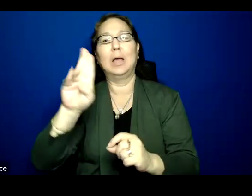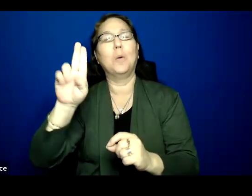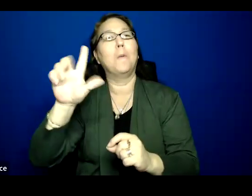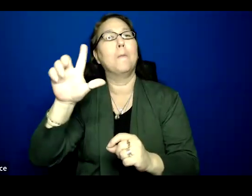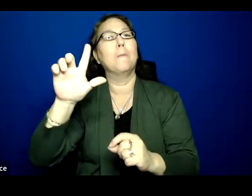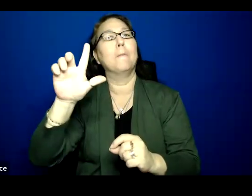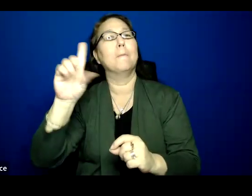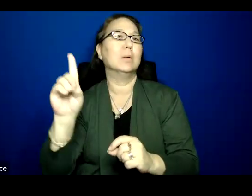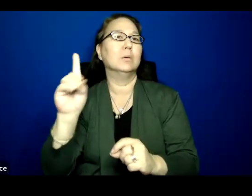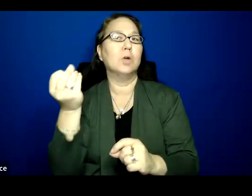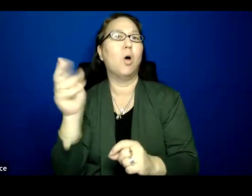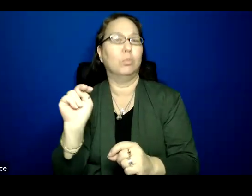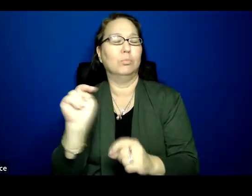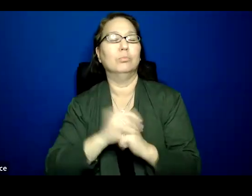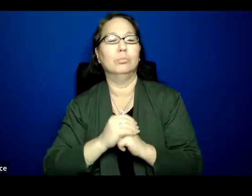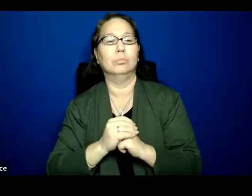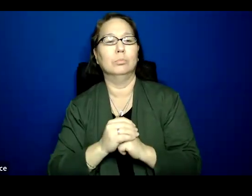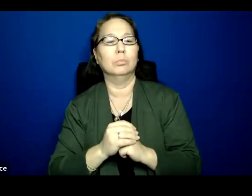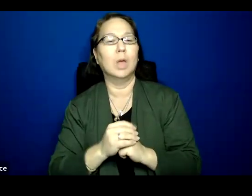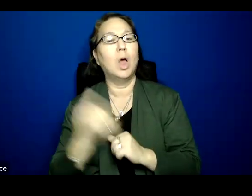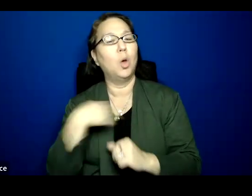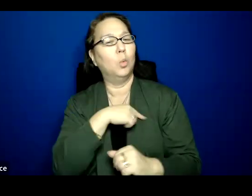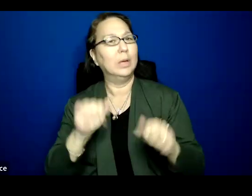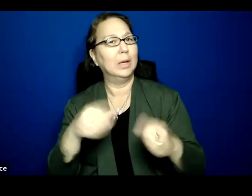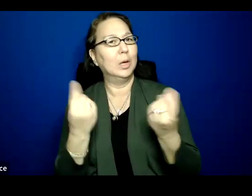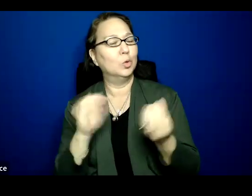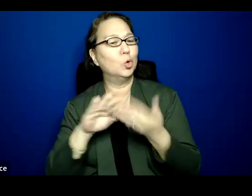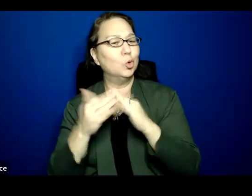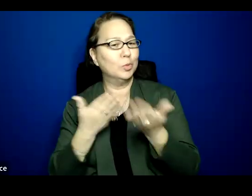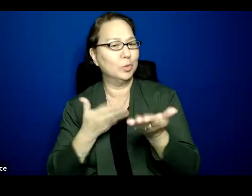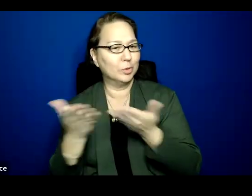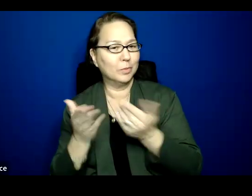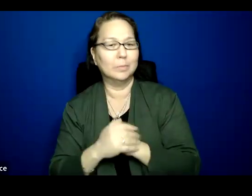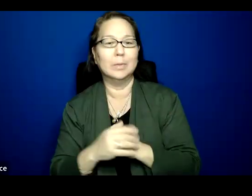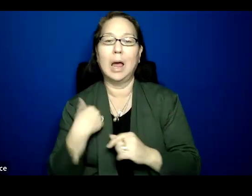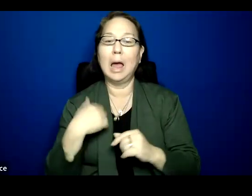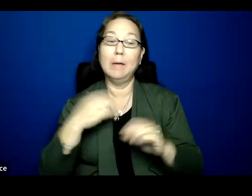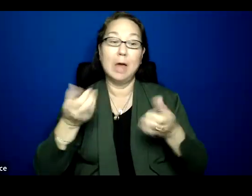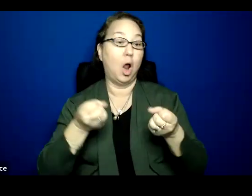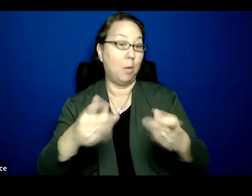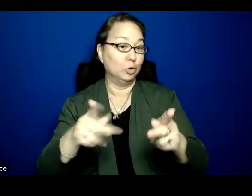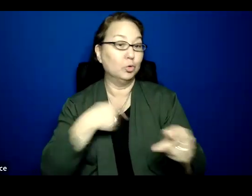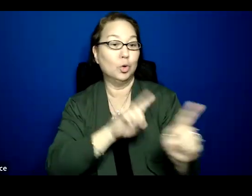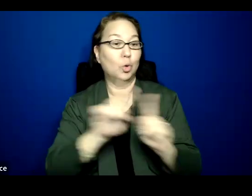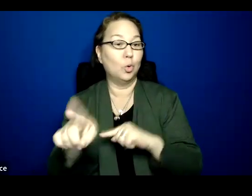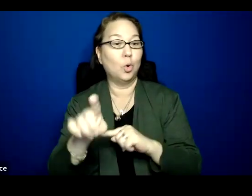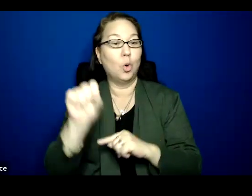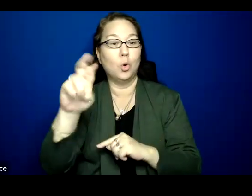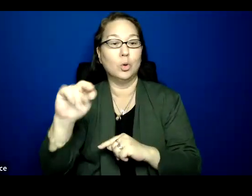service. I have the chance to go to Senegal last summer and help build school. We have